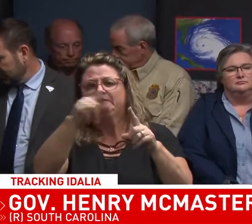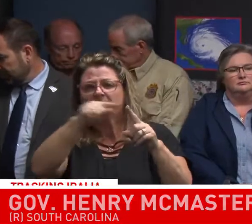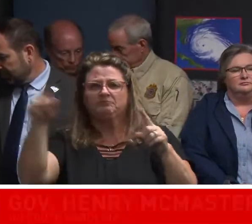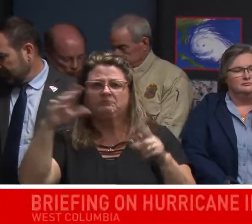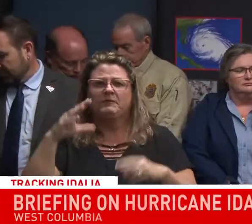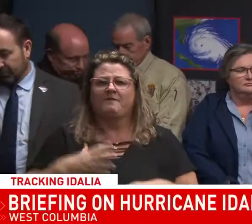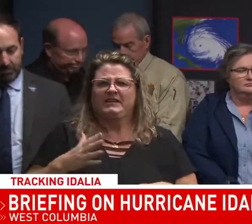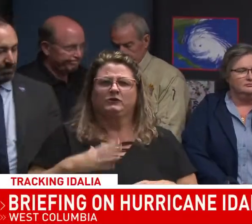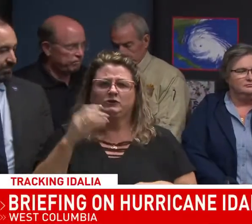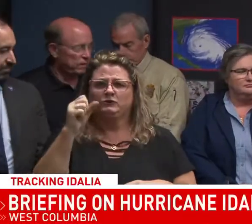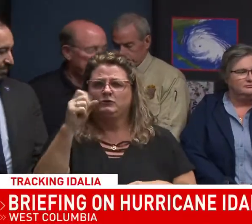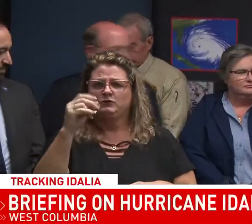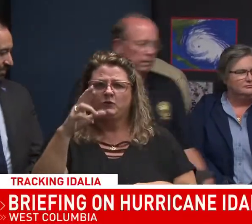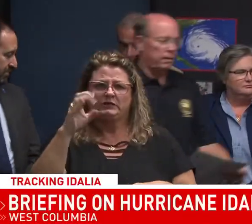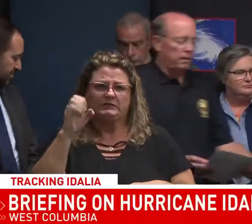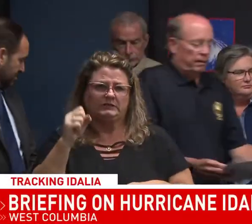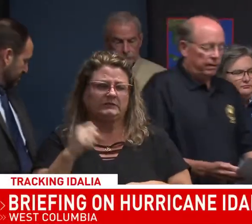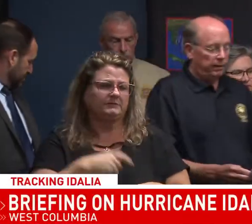Division.